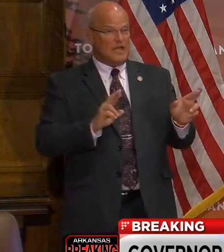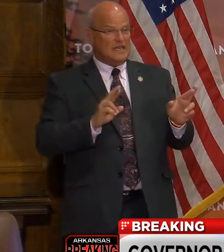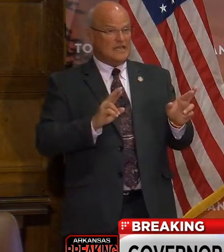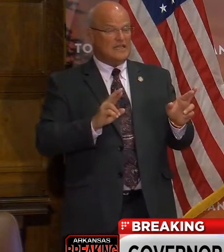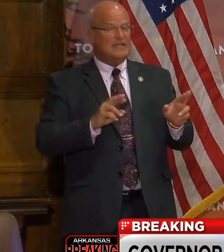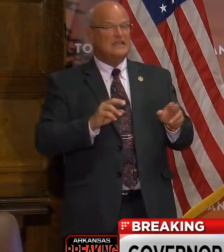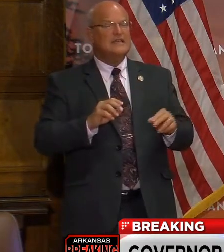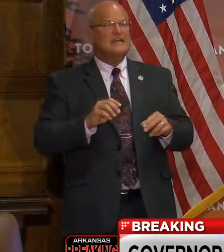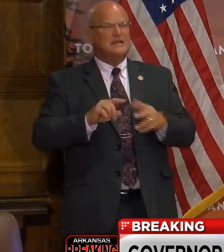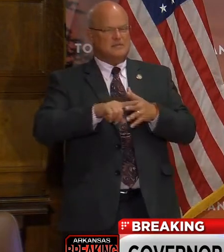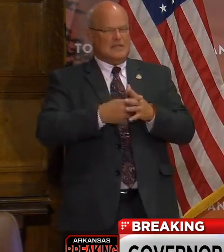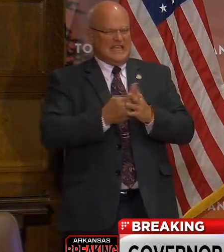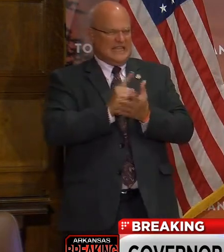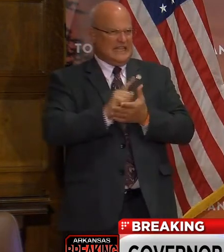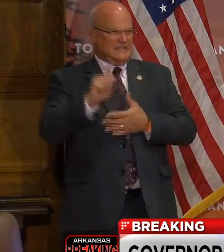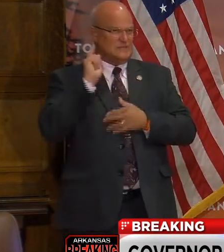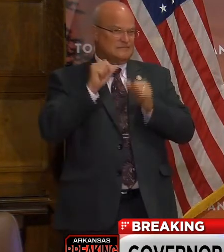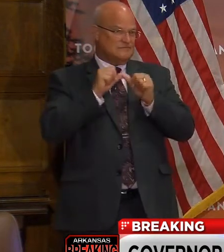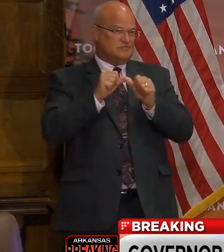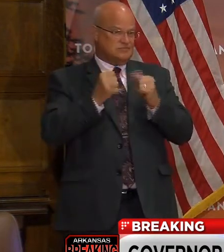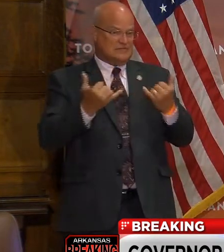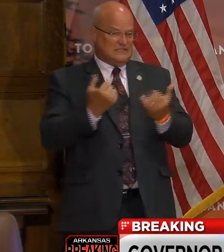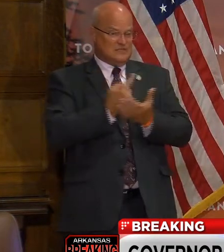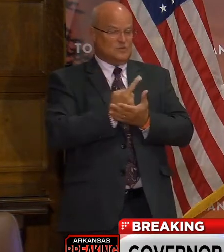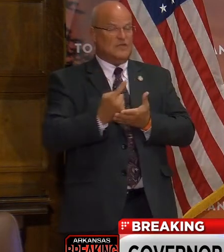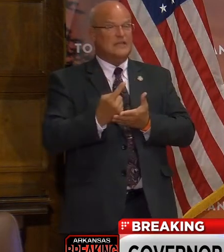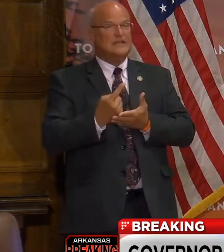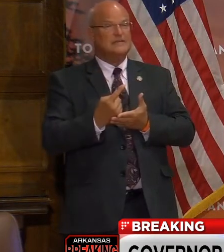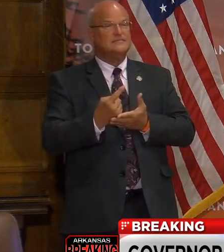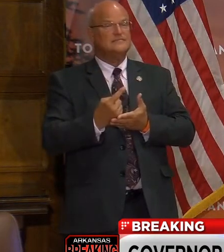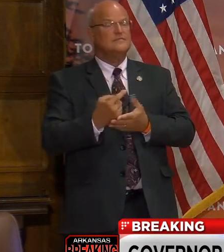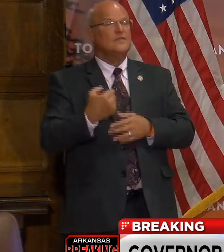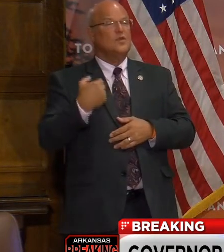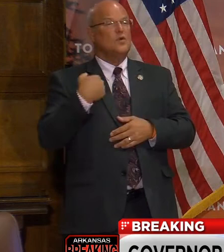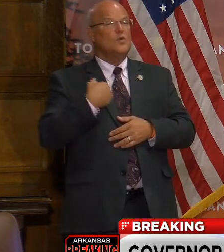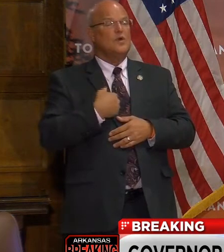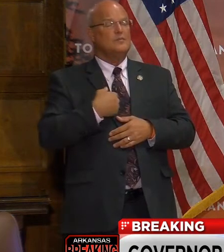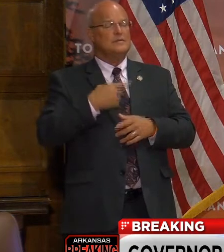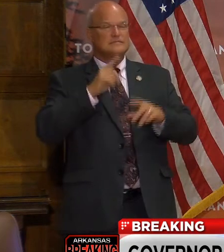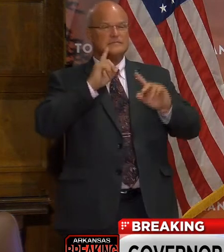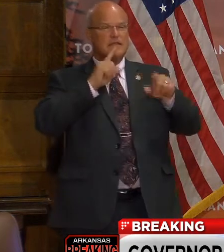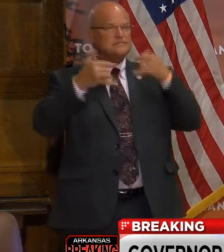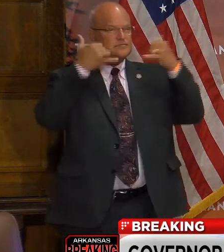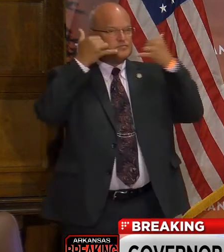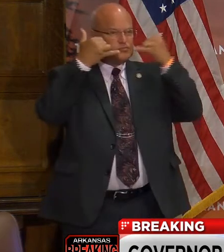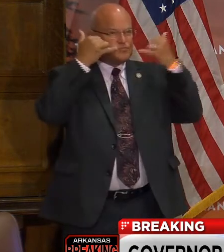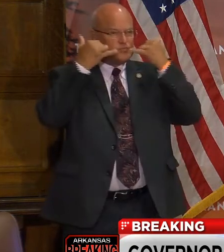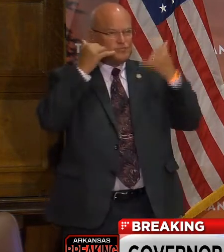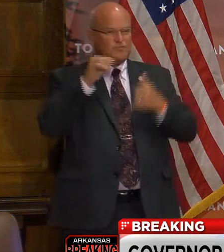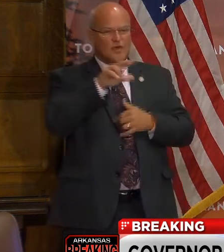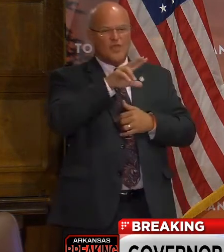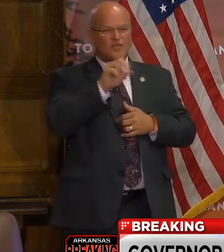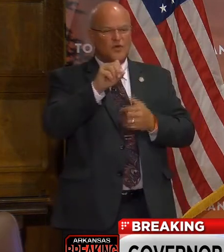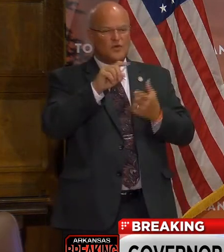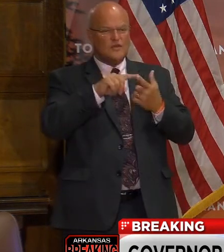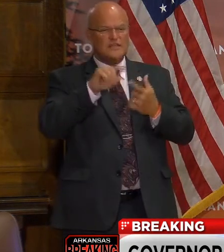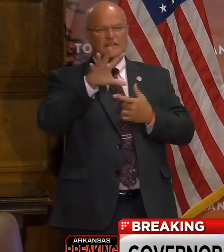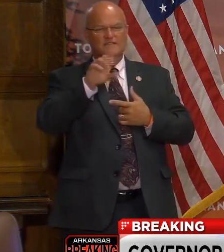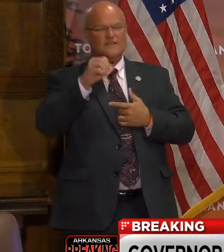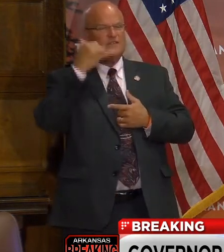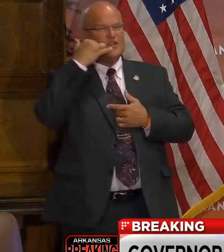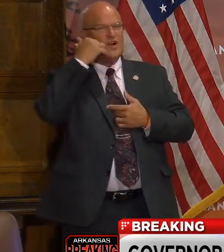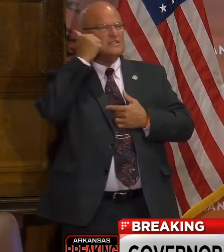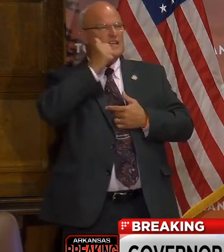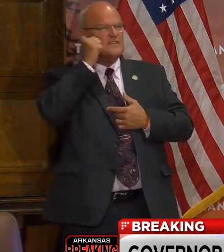staffed starting last week and is continuing this week. We've been fielding between 30 and 50 calls every day.